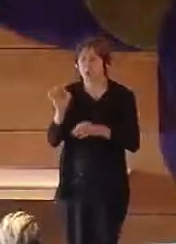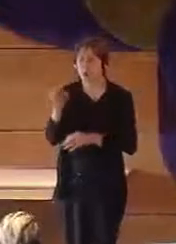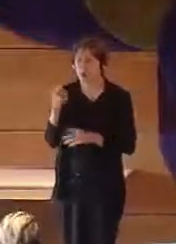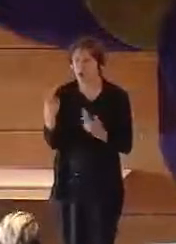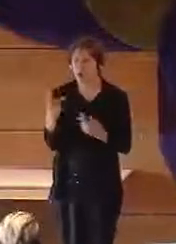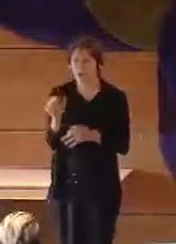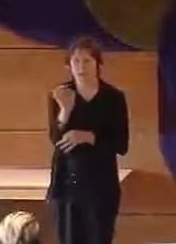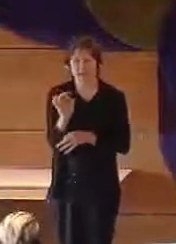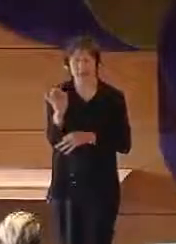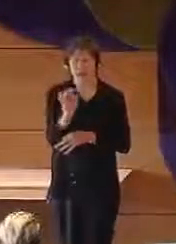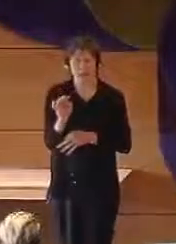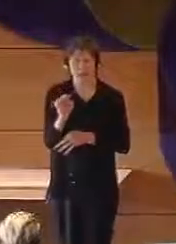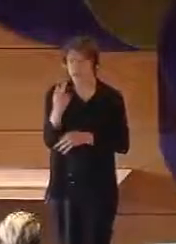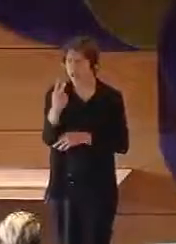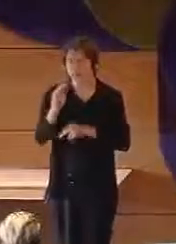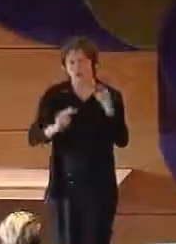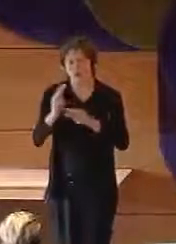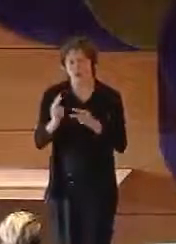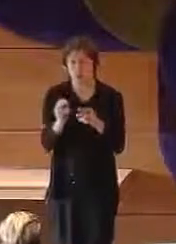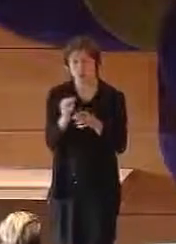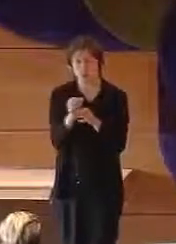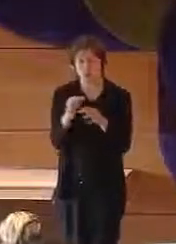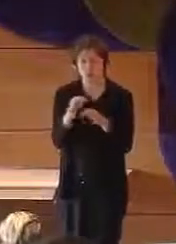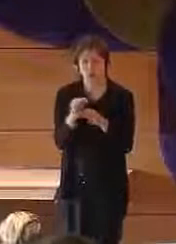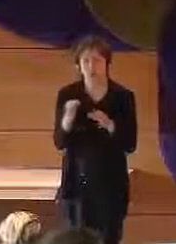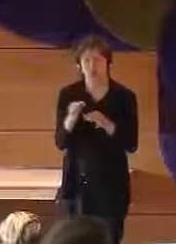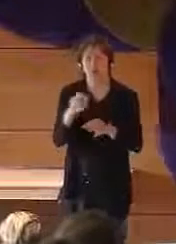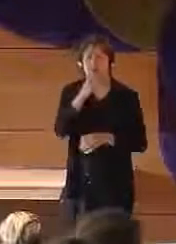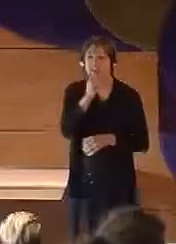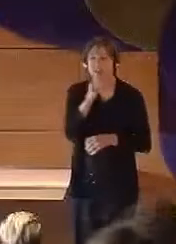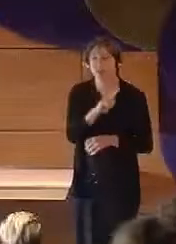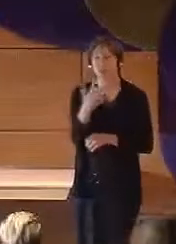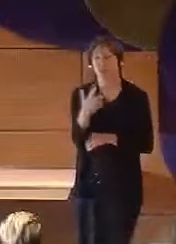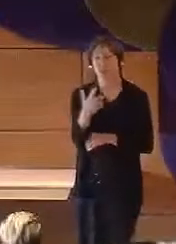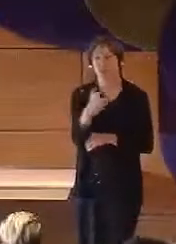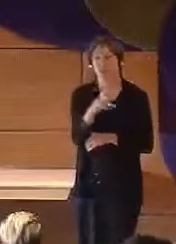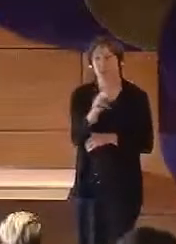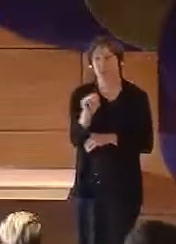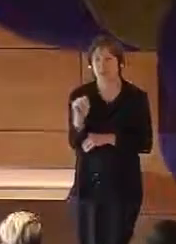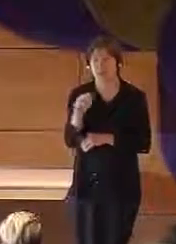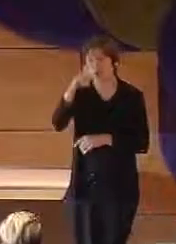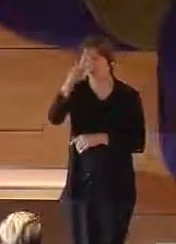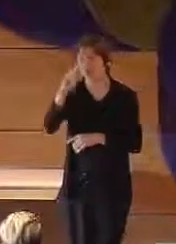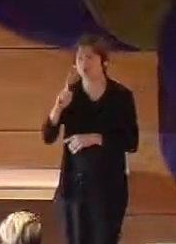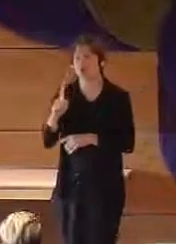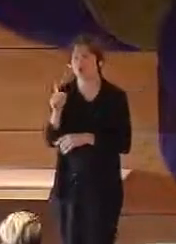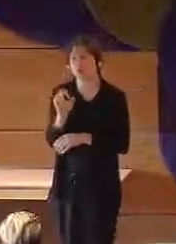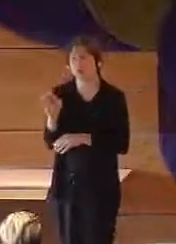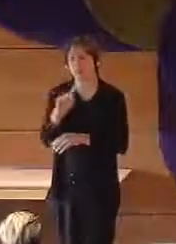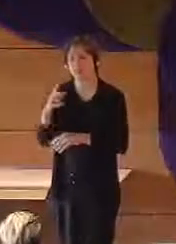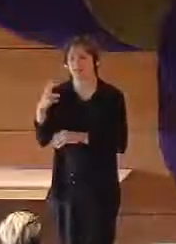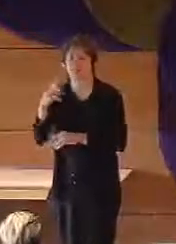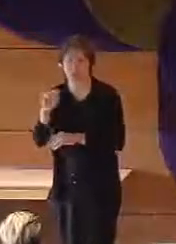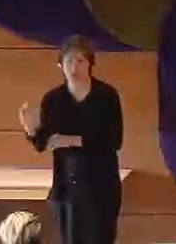to 25 mils. The German ones go up to 30 mils. Now, don't ask me why, but maybe there's something the Germans know